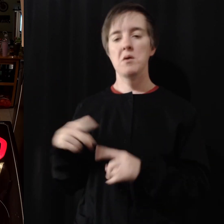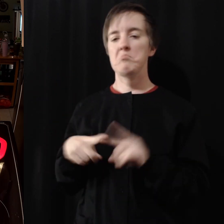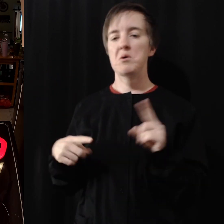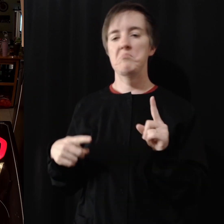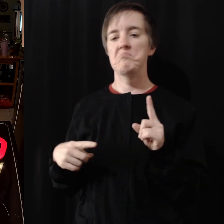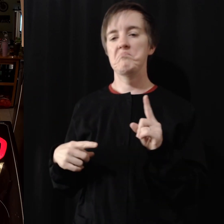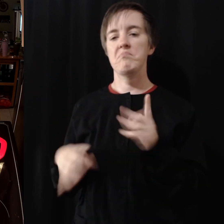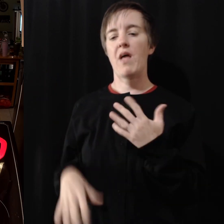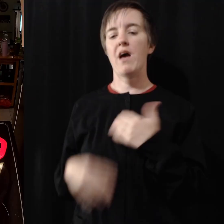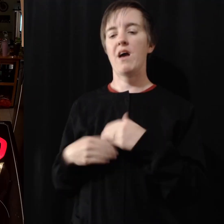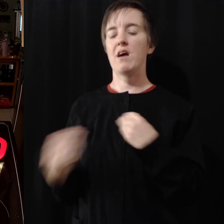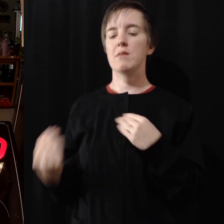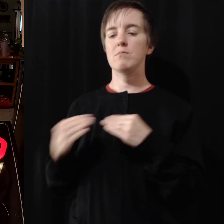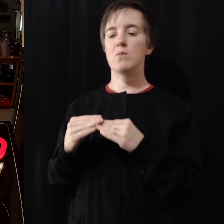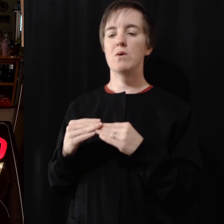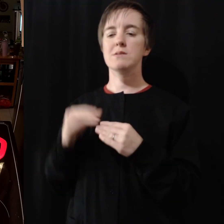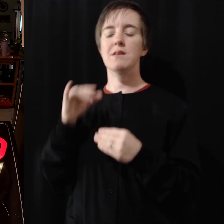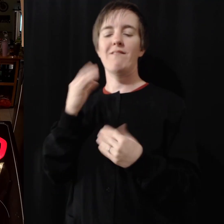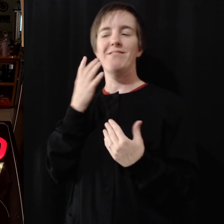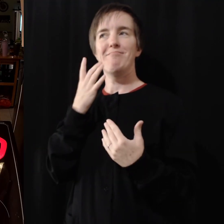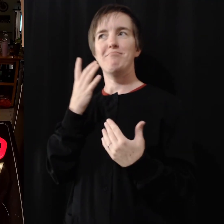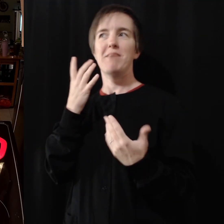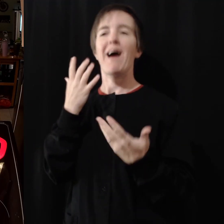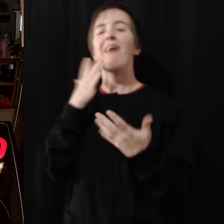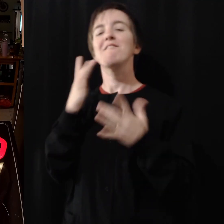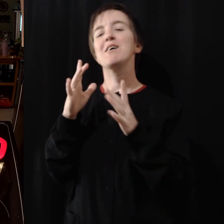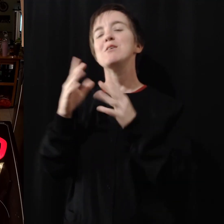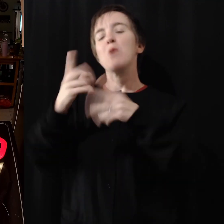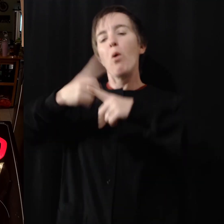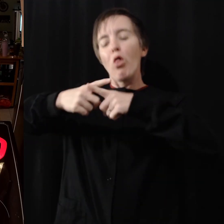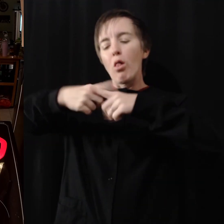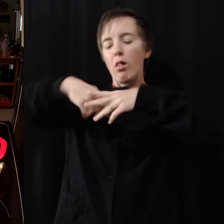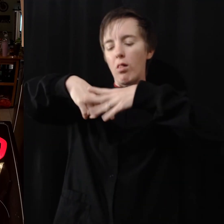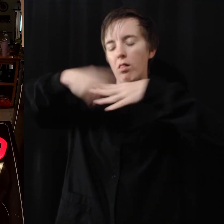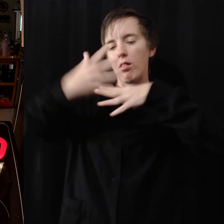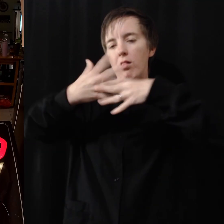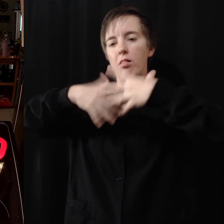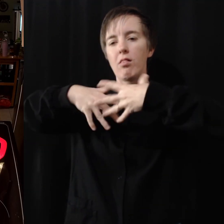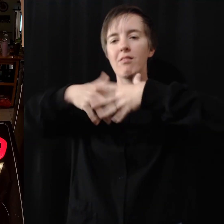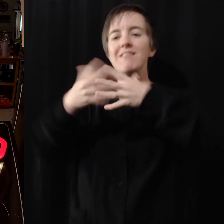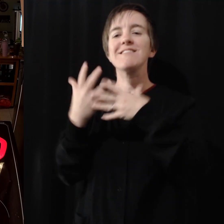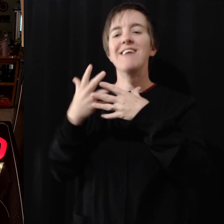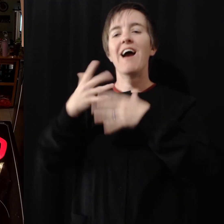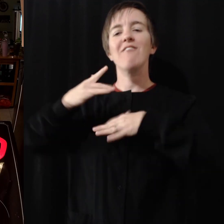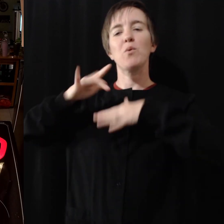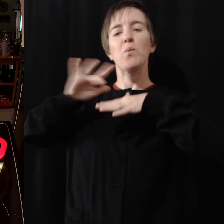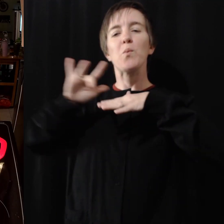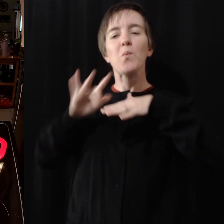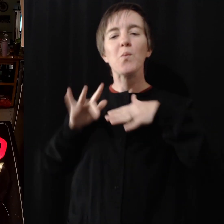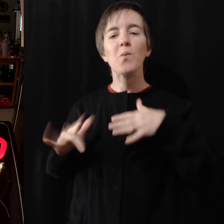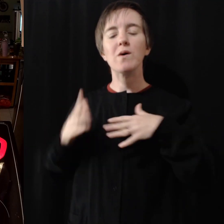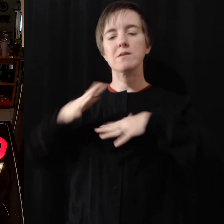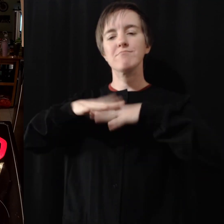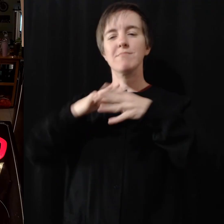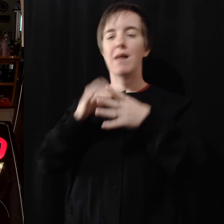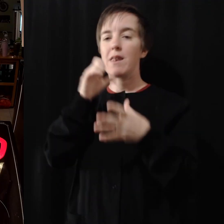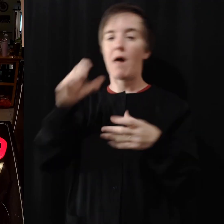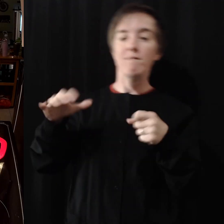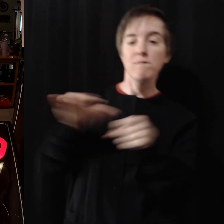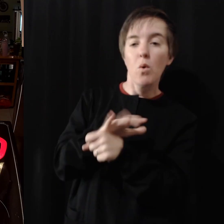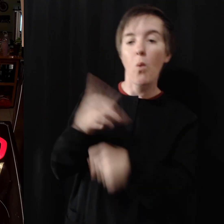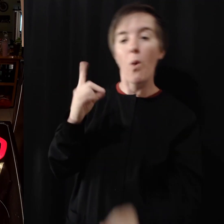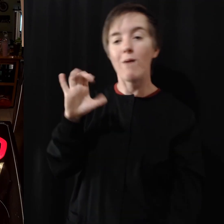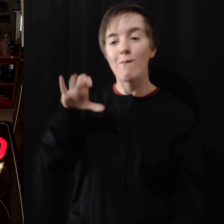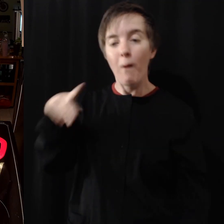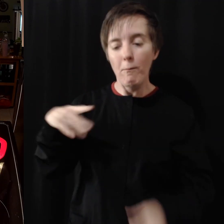cheese. I always do it more because I feel like the shredded cheese has gaps in it where they're kind of sitting on top of each other and it's not